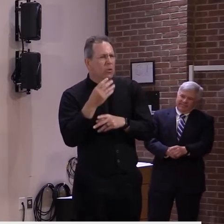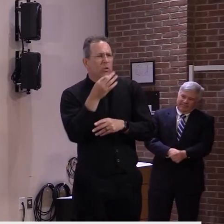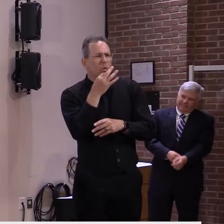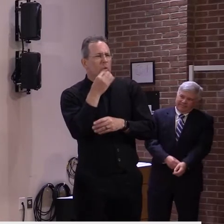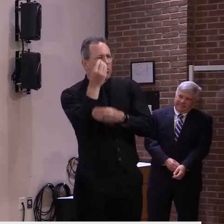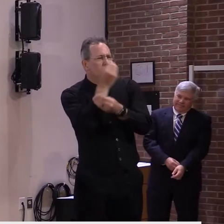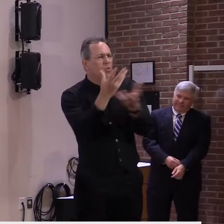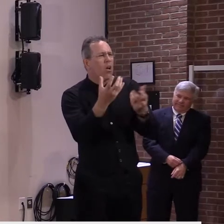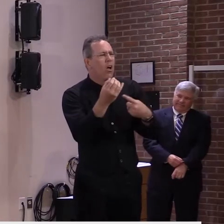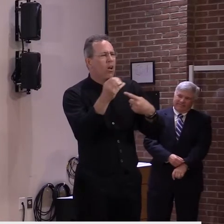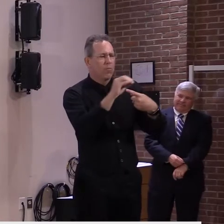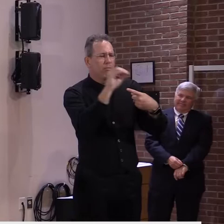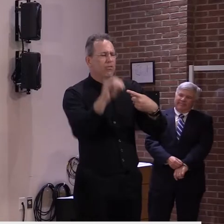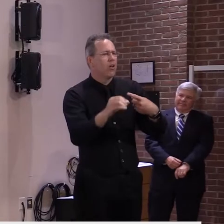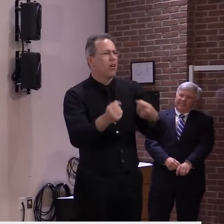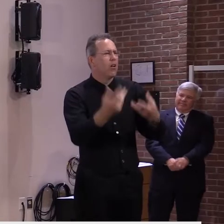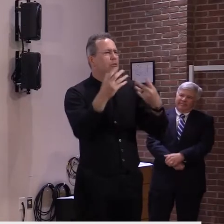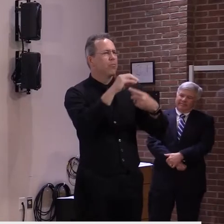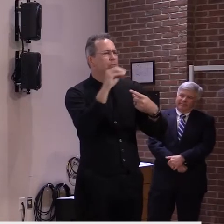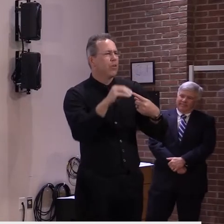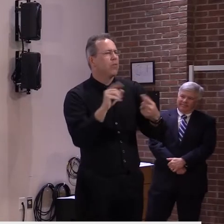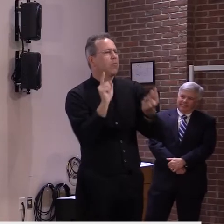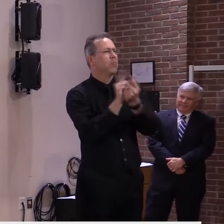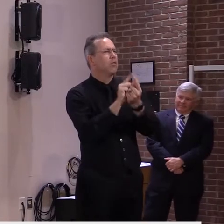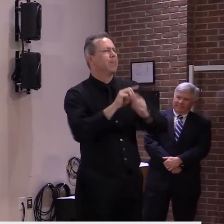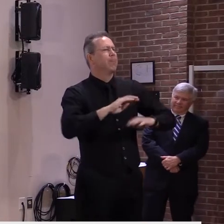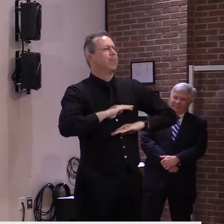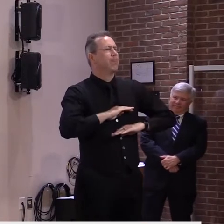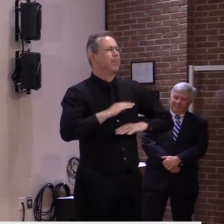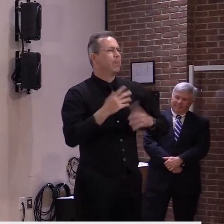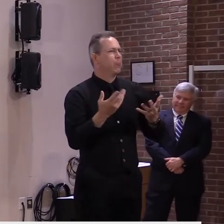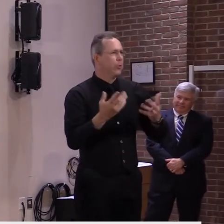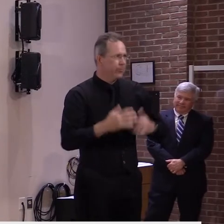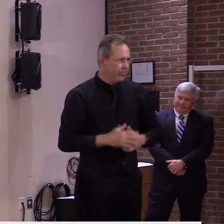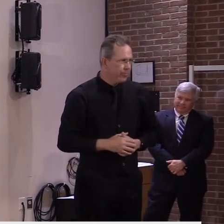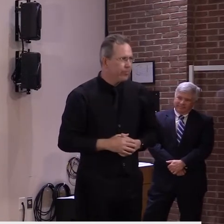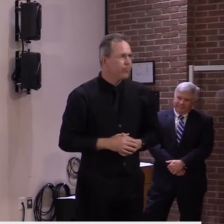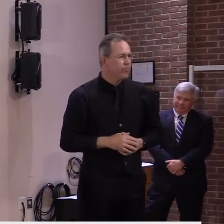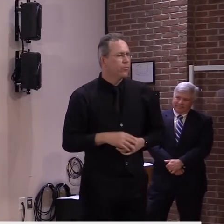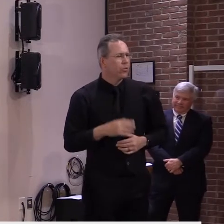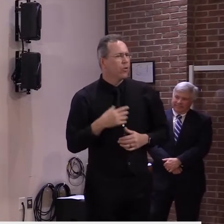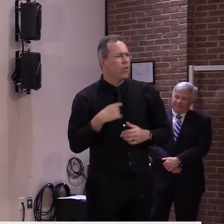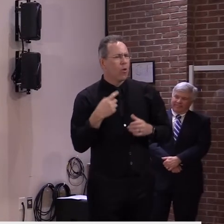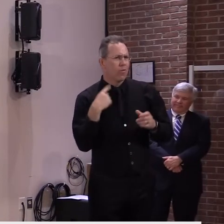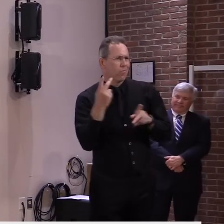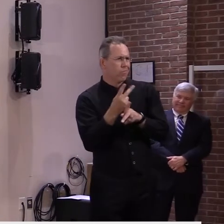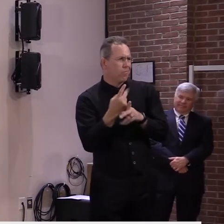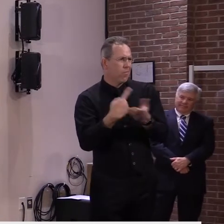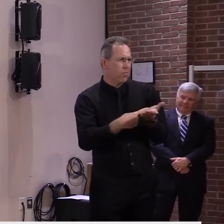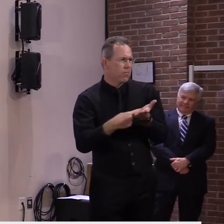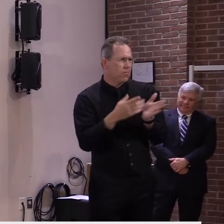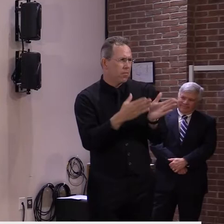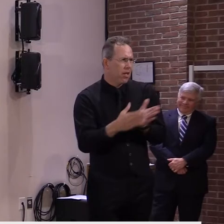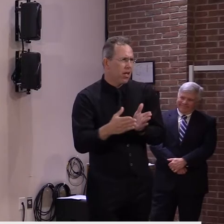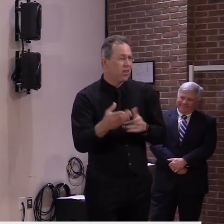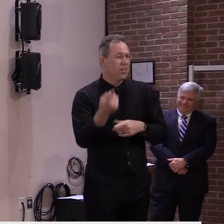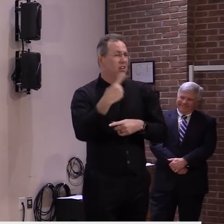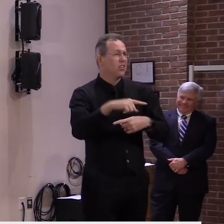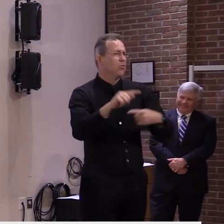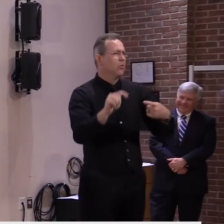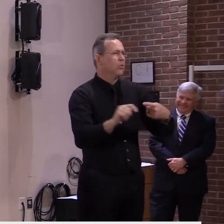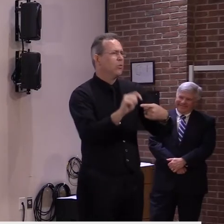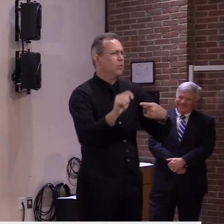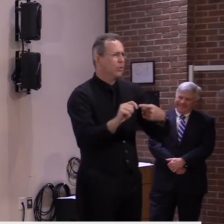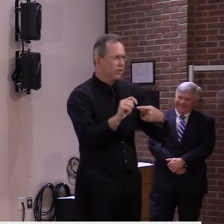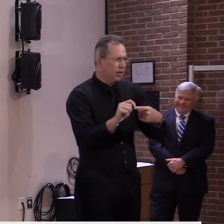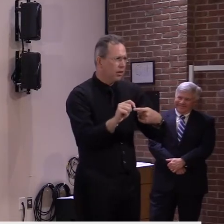that by next week, by Tuesday, and let you know what I think our goal should be. I've had one in